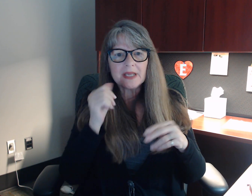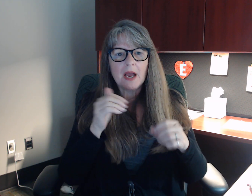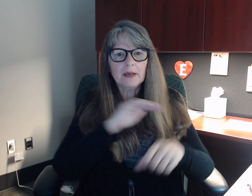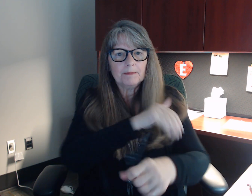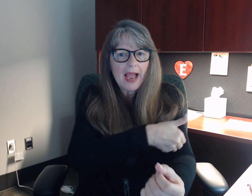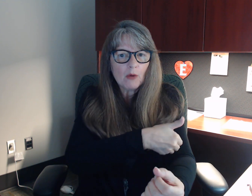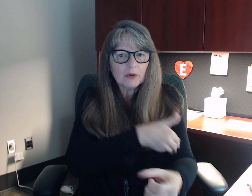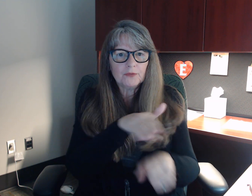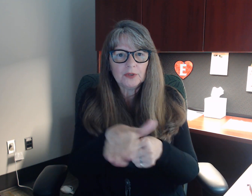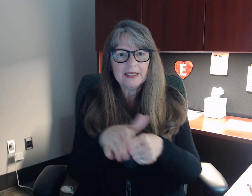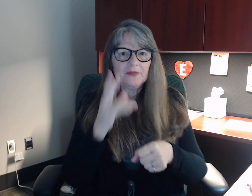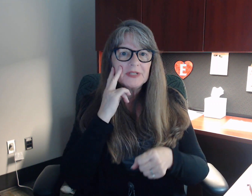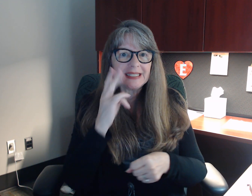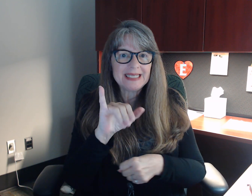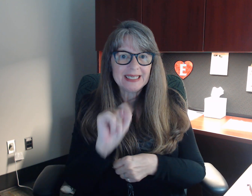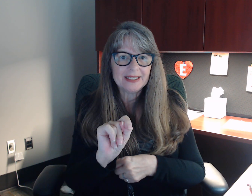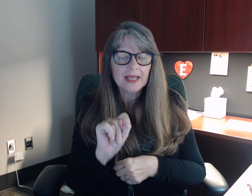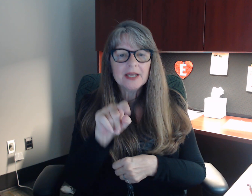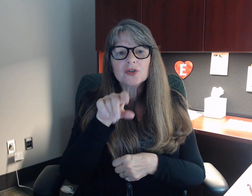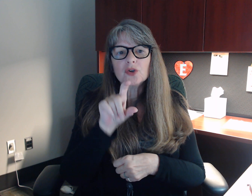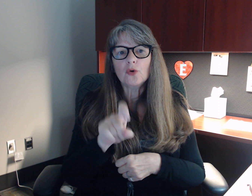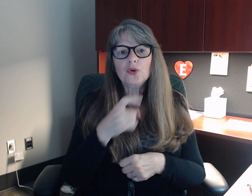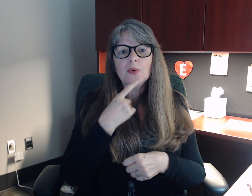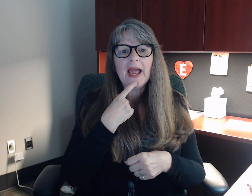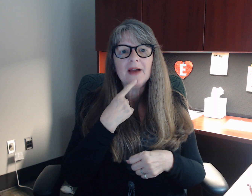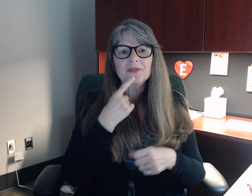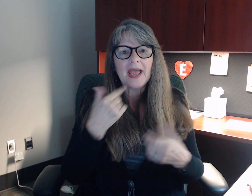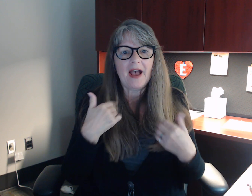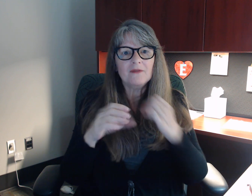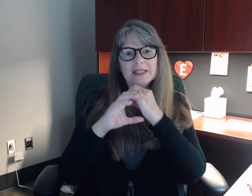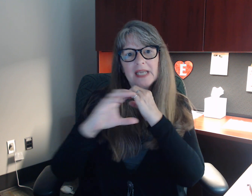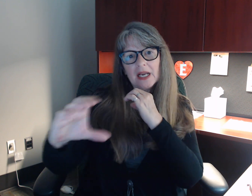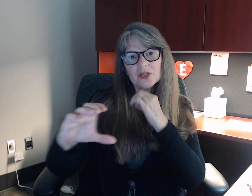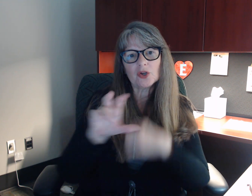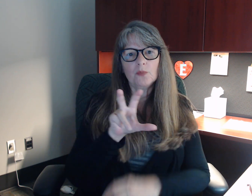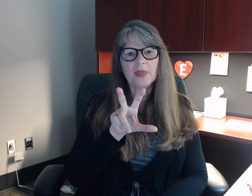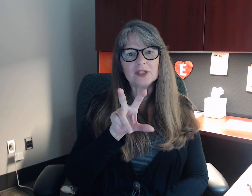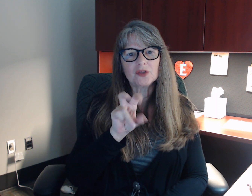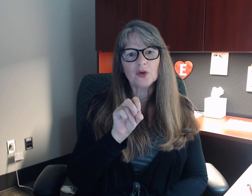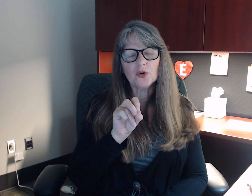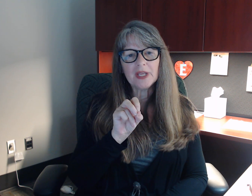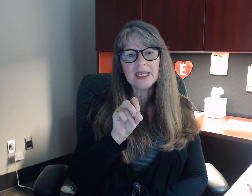not powerful enough to see it. So you would have to have a telescope that's 30